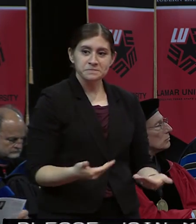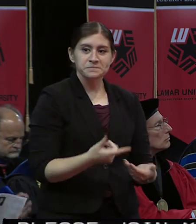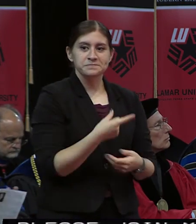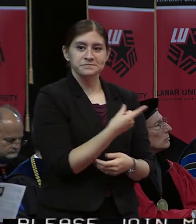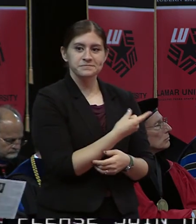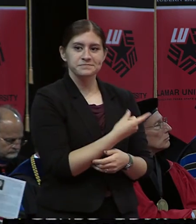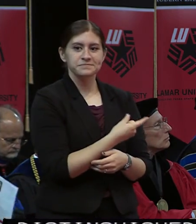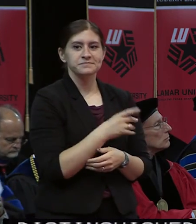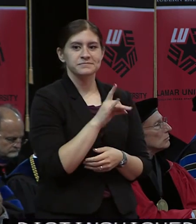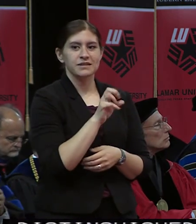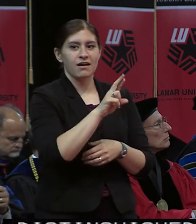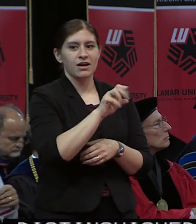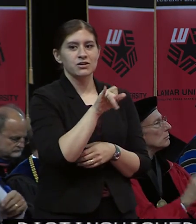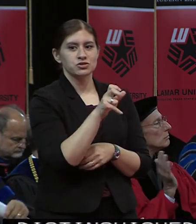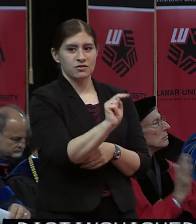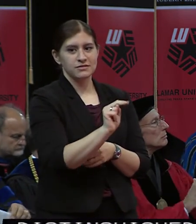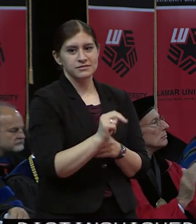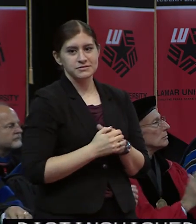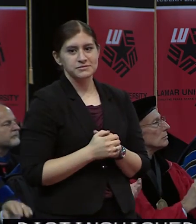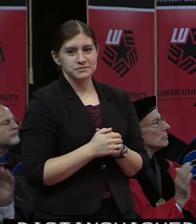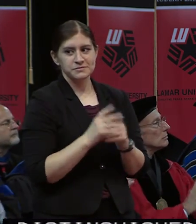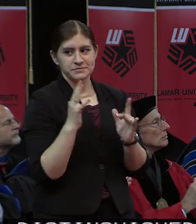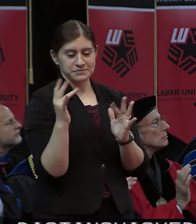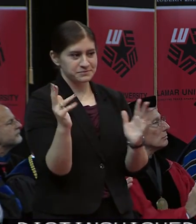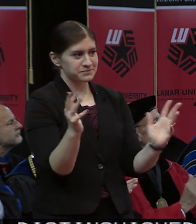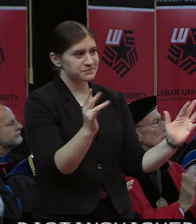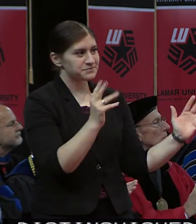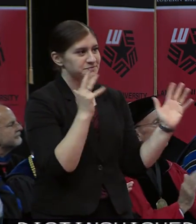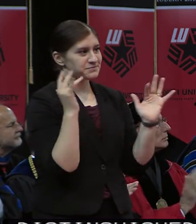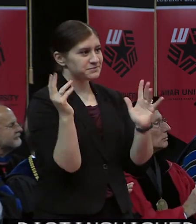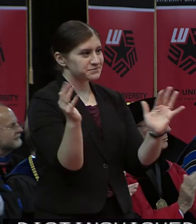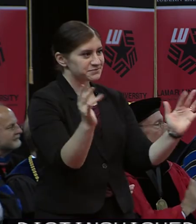speaker, Dr. John Zerwas.